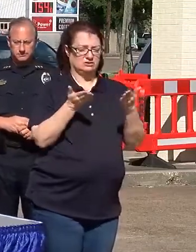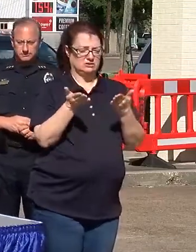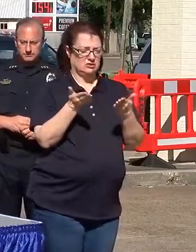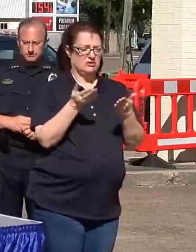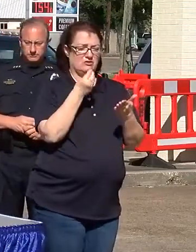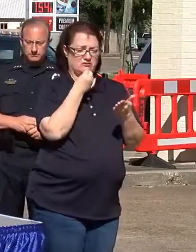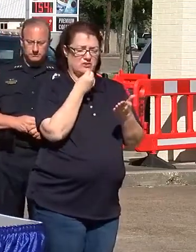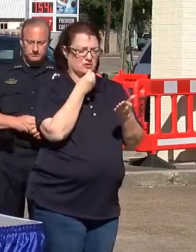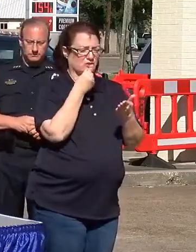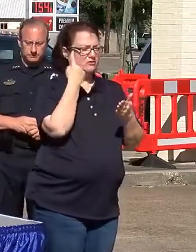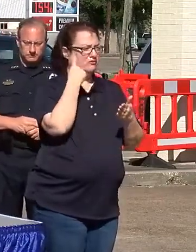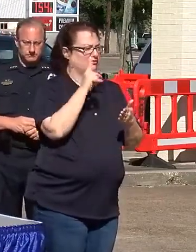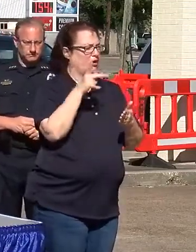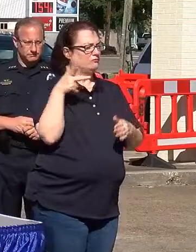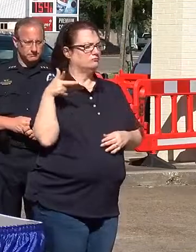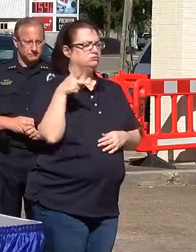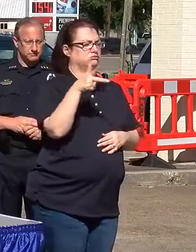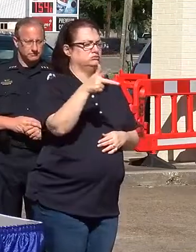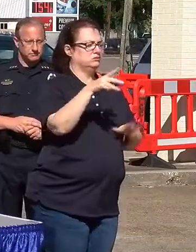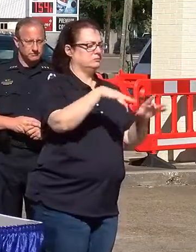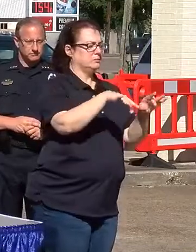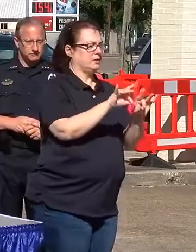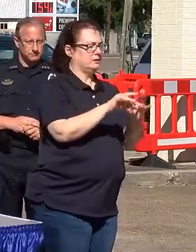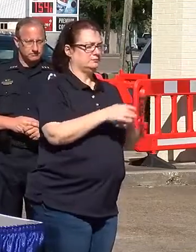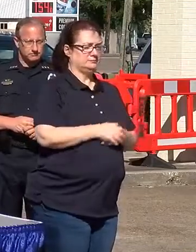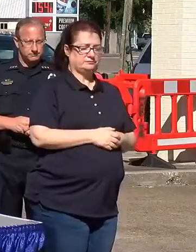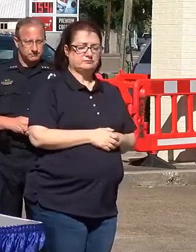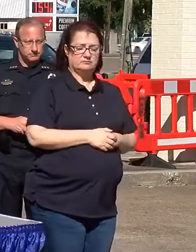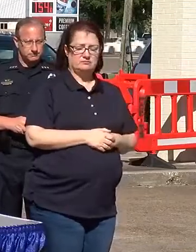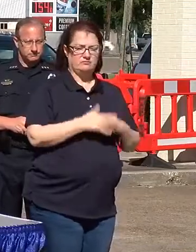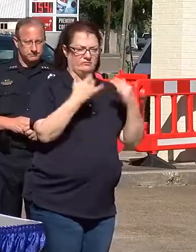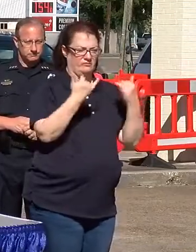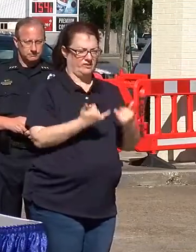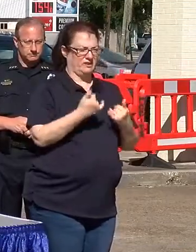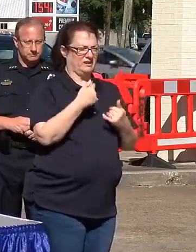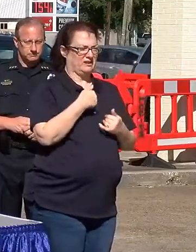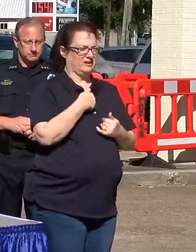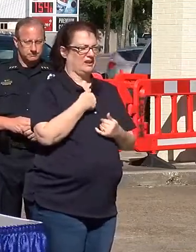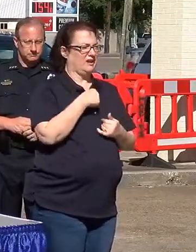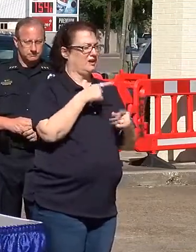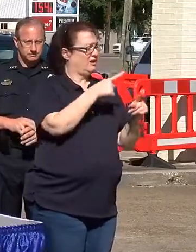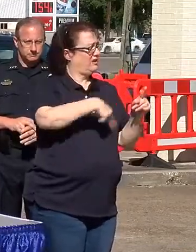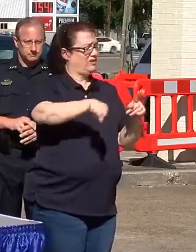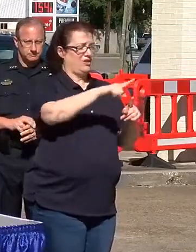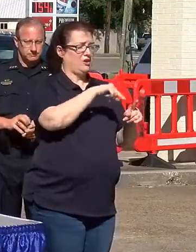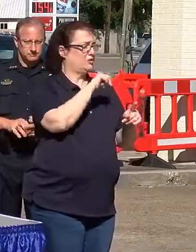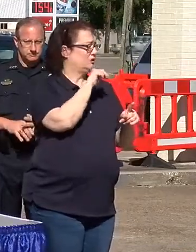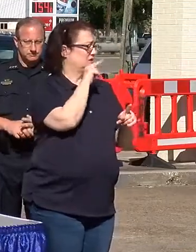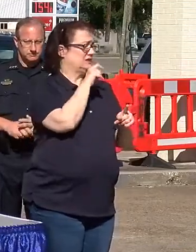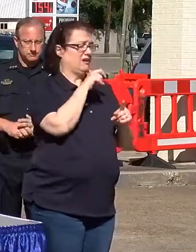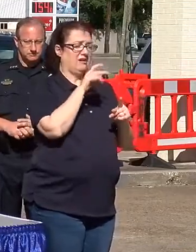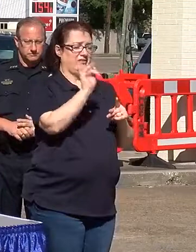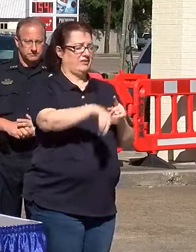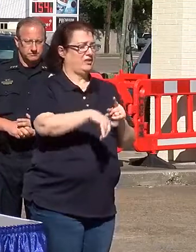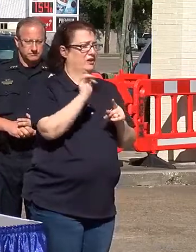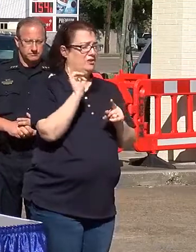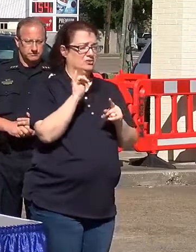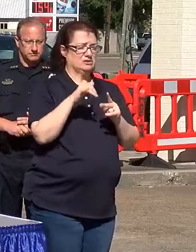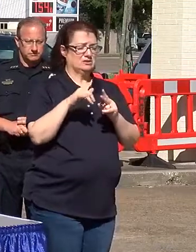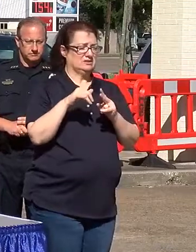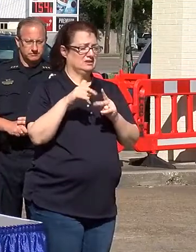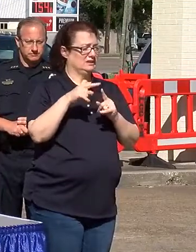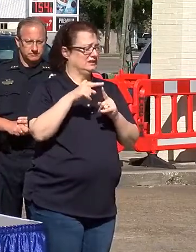services. Today, I am providing guidance to local businesses that do not fall in either category. They